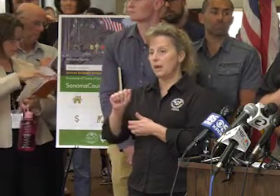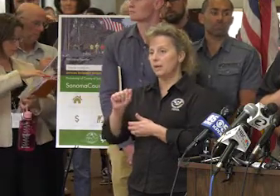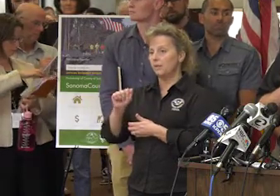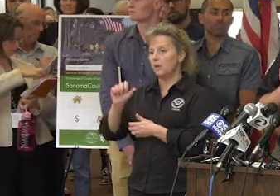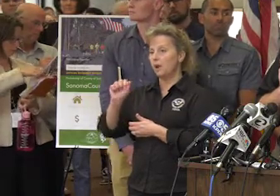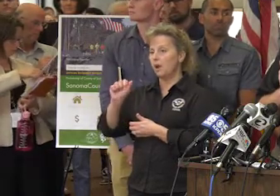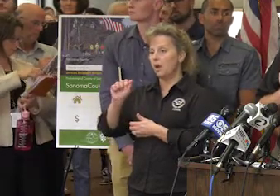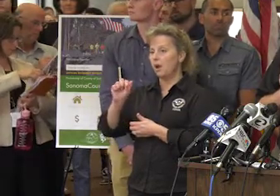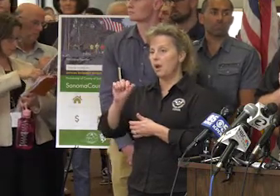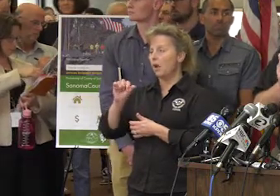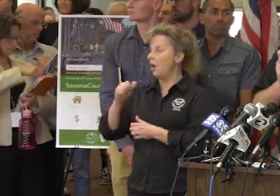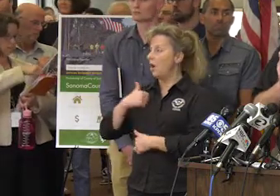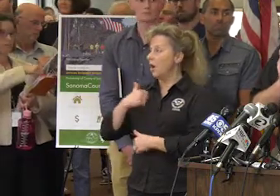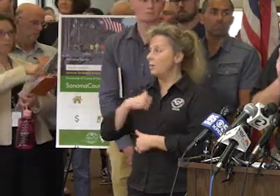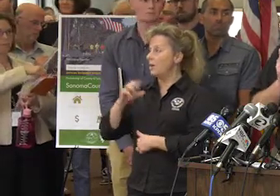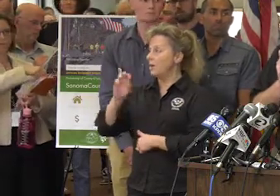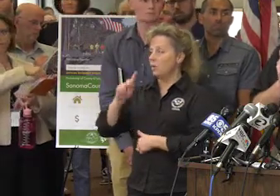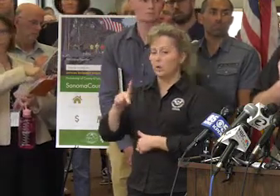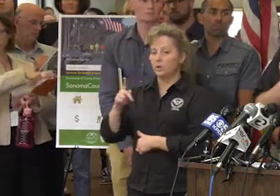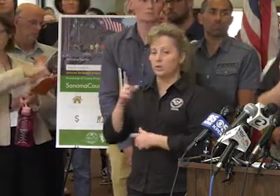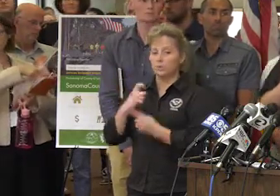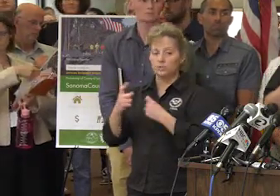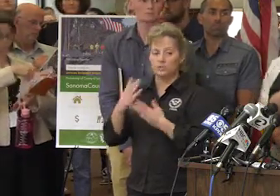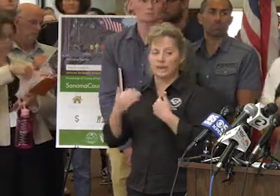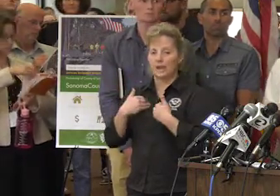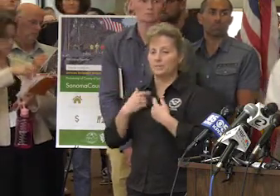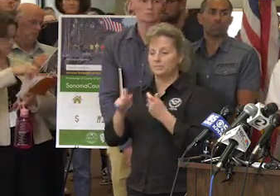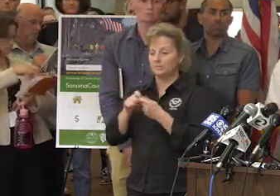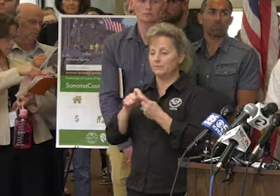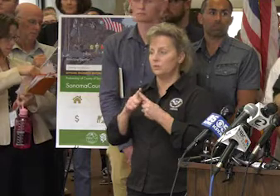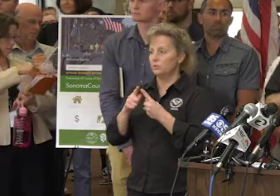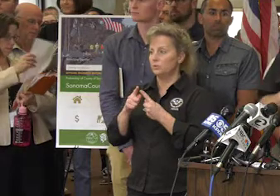Corps to answer any questions you may have specific to debris.